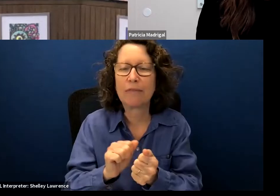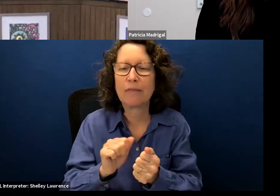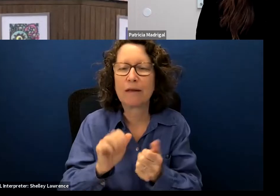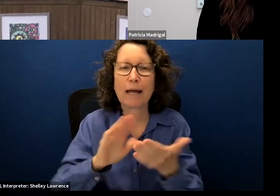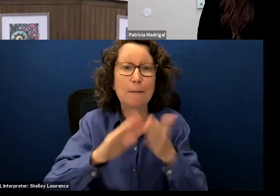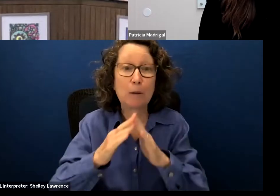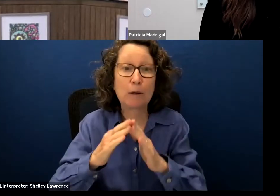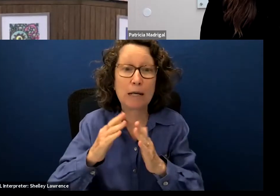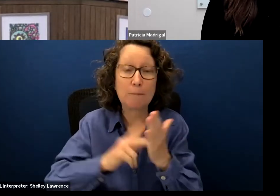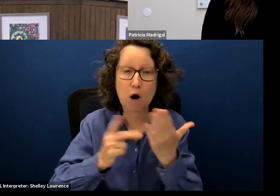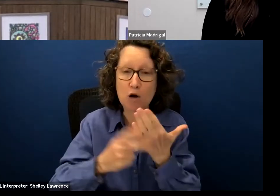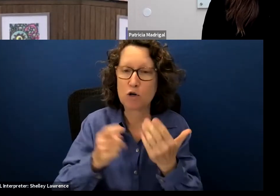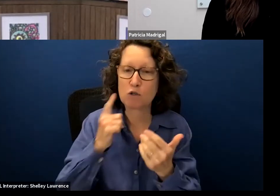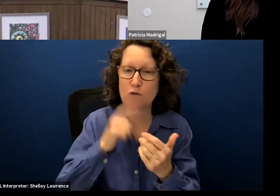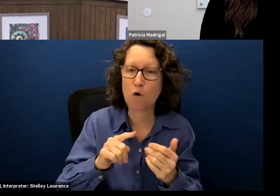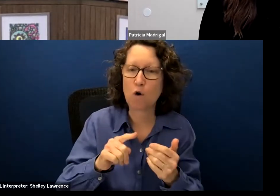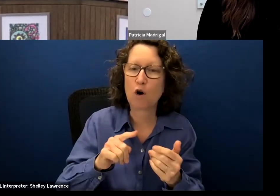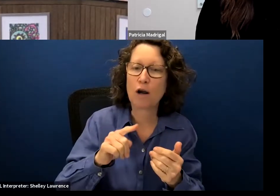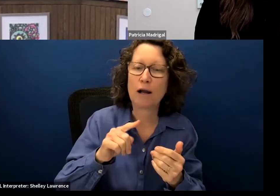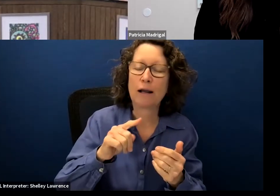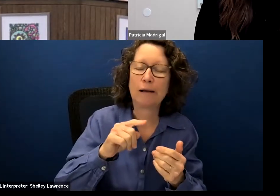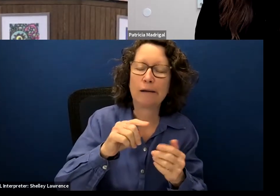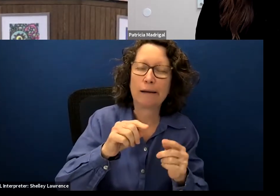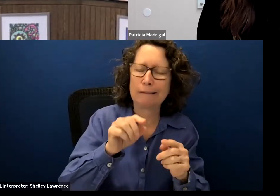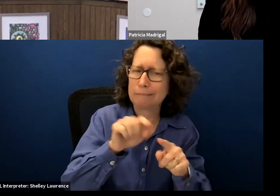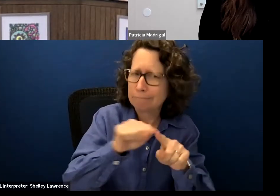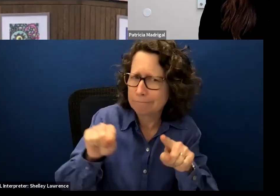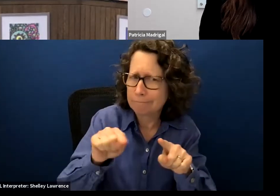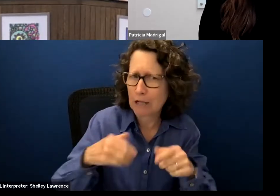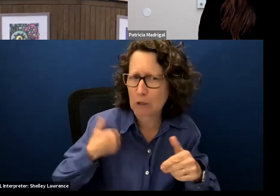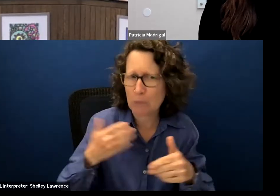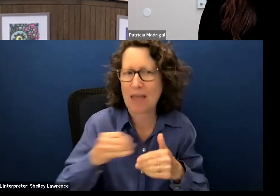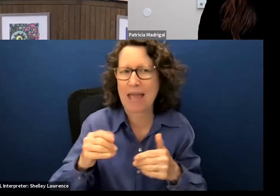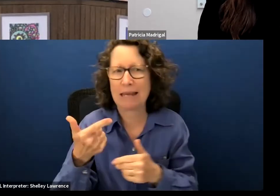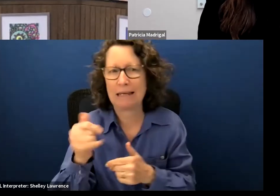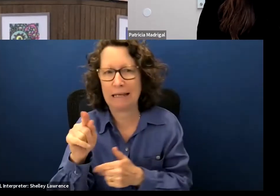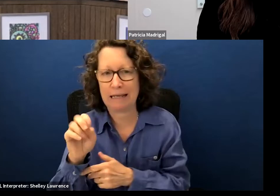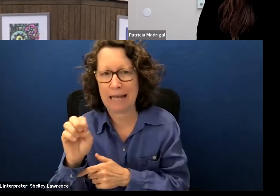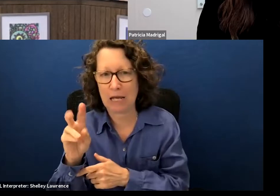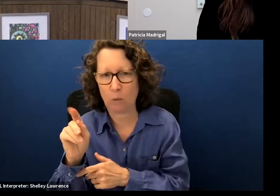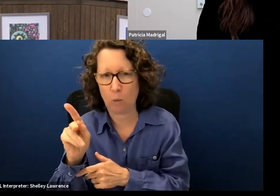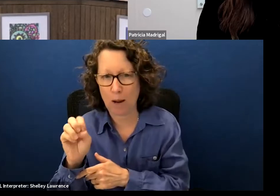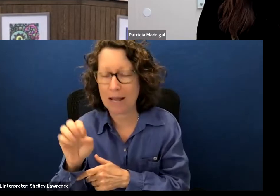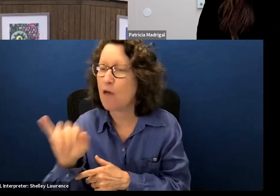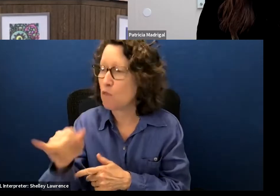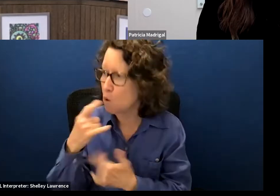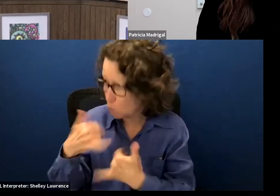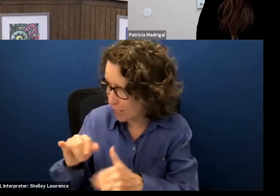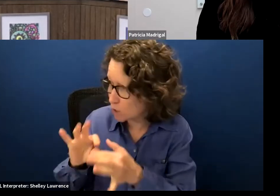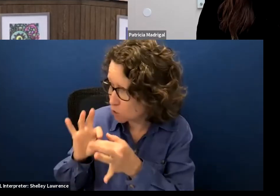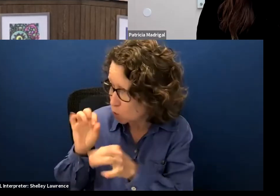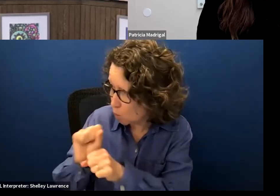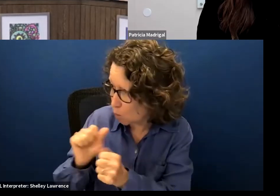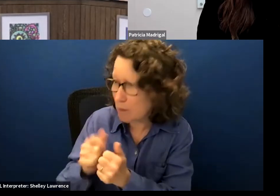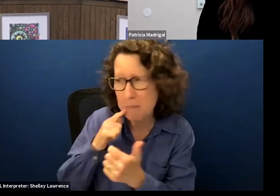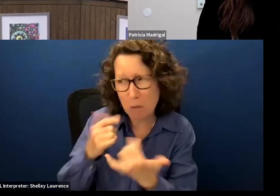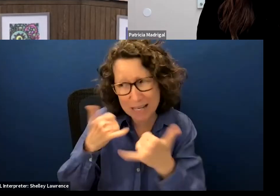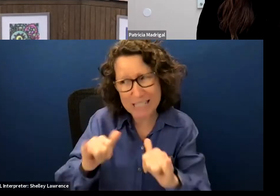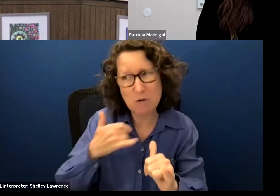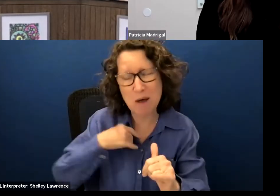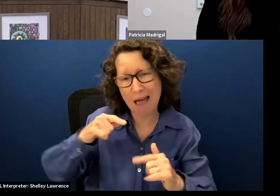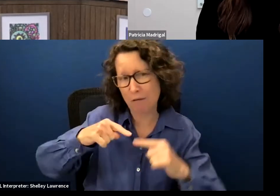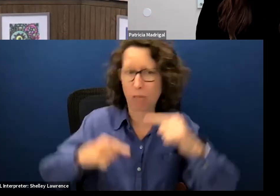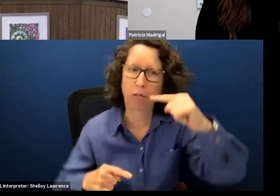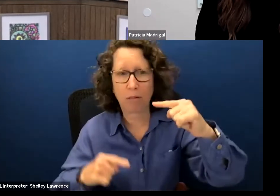partners, Endowment for Youth, as well as Gateway. So those are the 2 organizations that you continue to work with, but we continue to have this